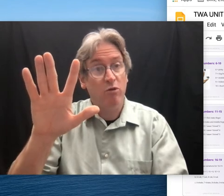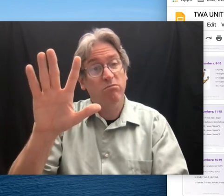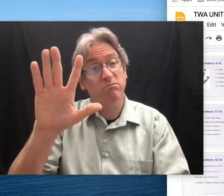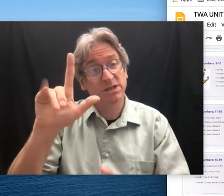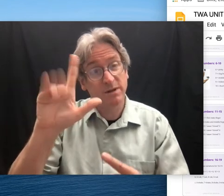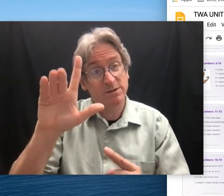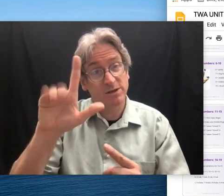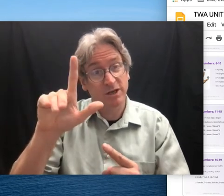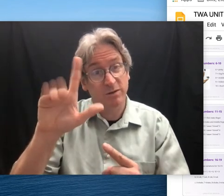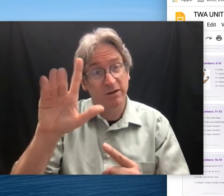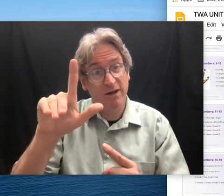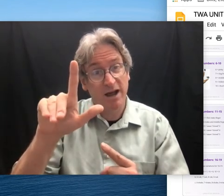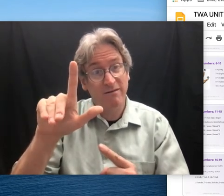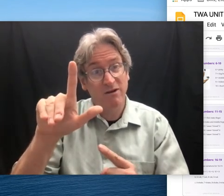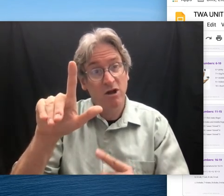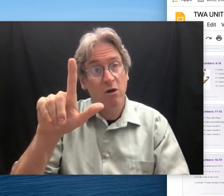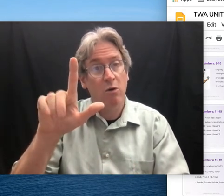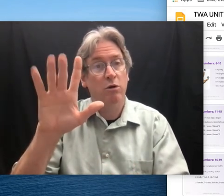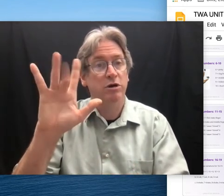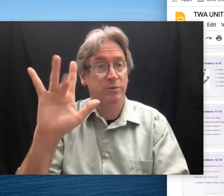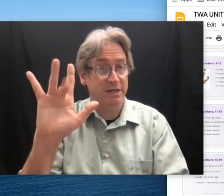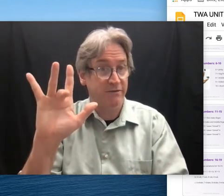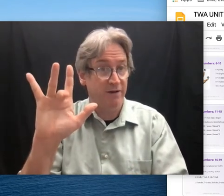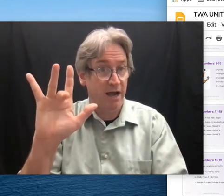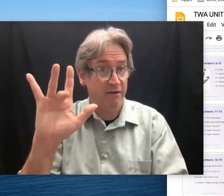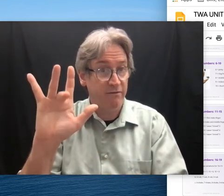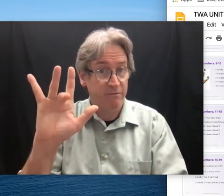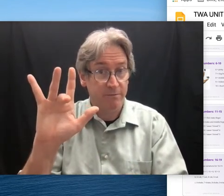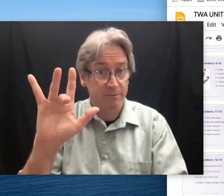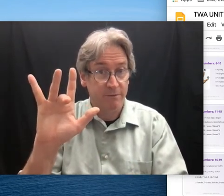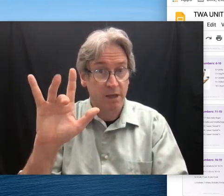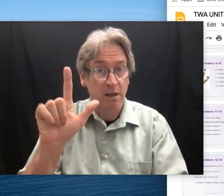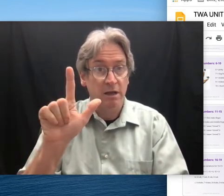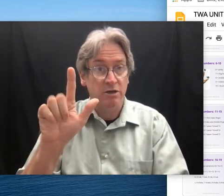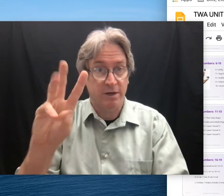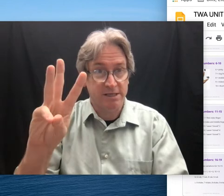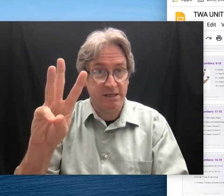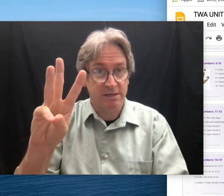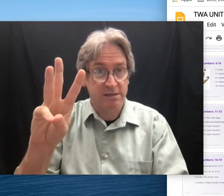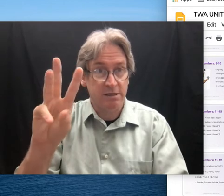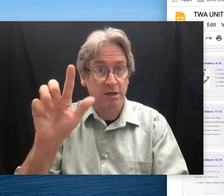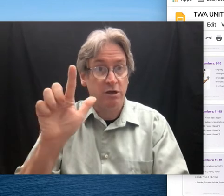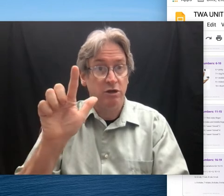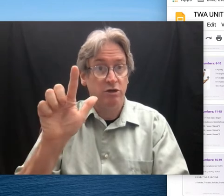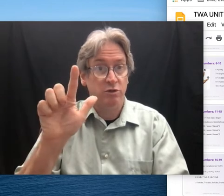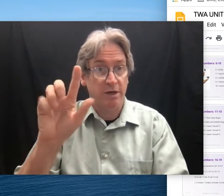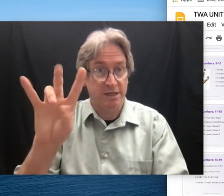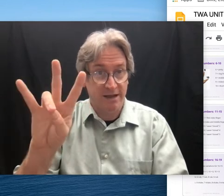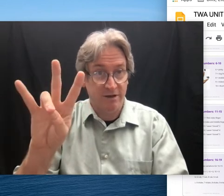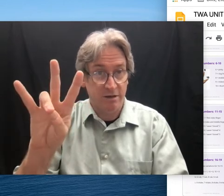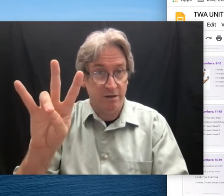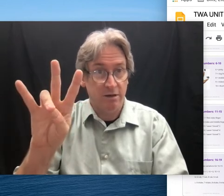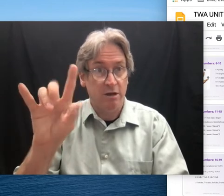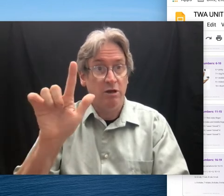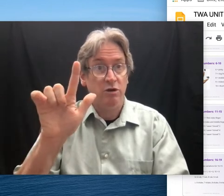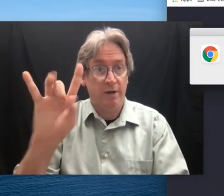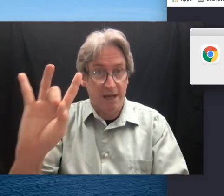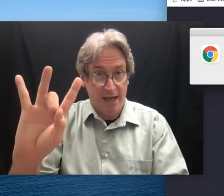25, sometimes you'll see 25 or 25, 26,